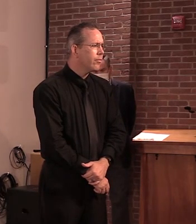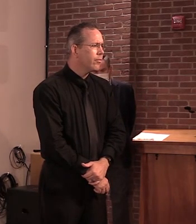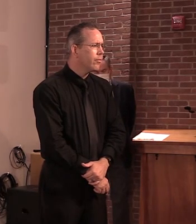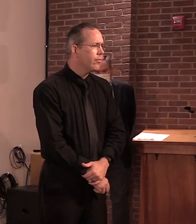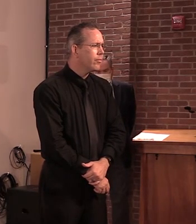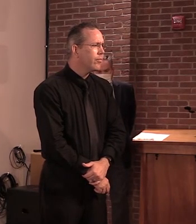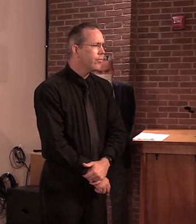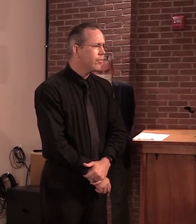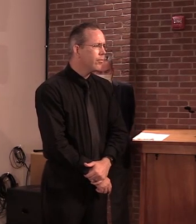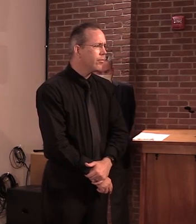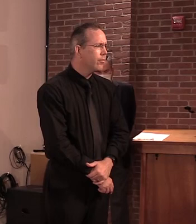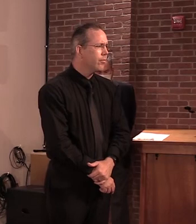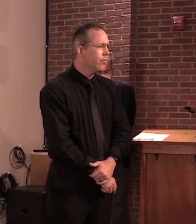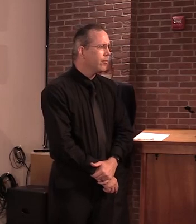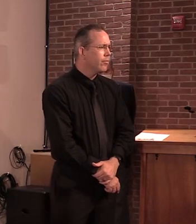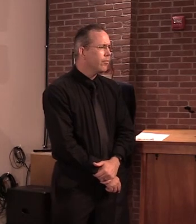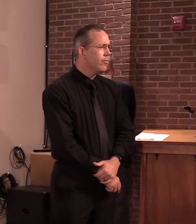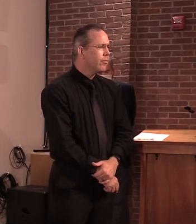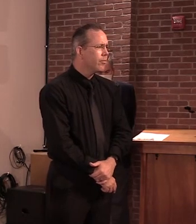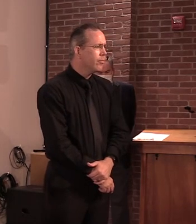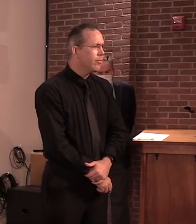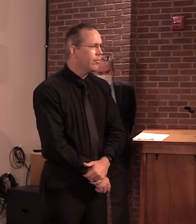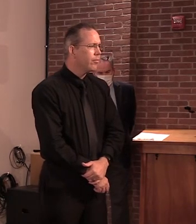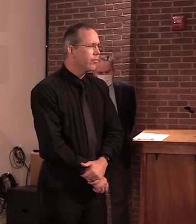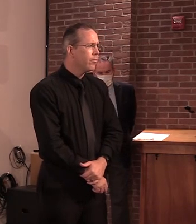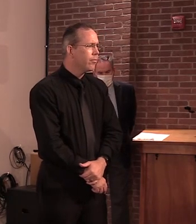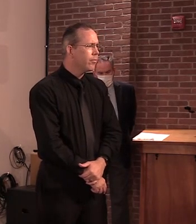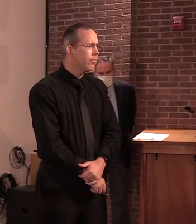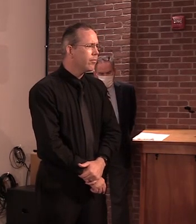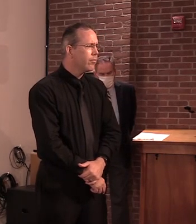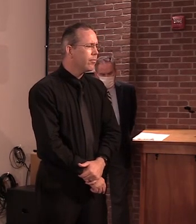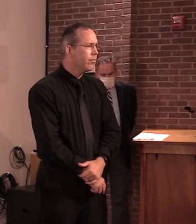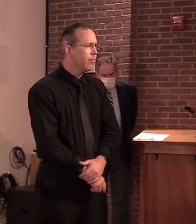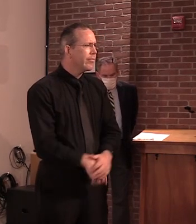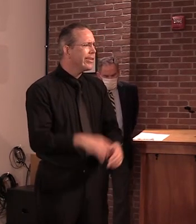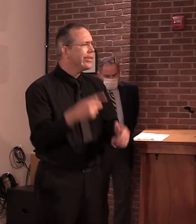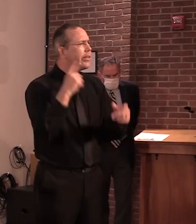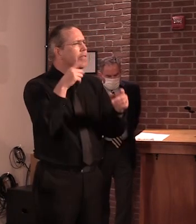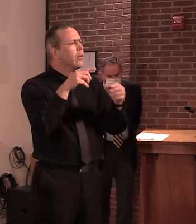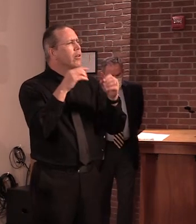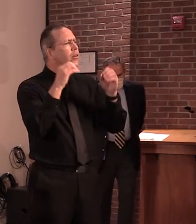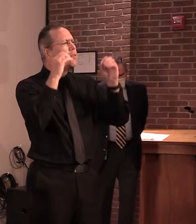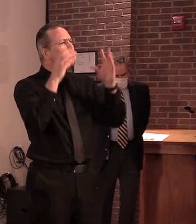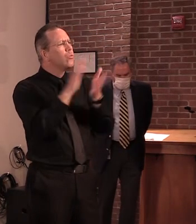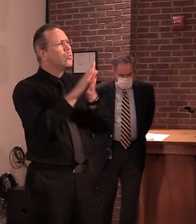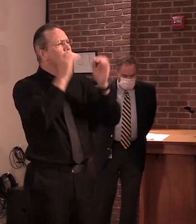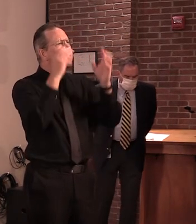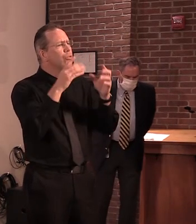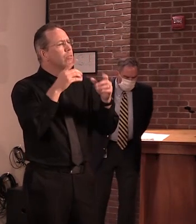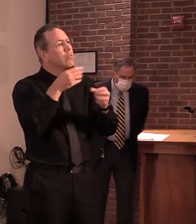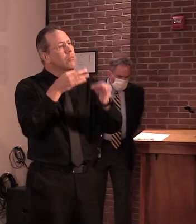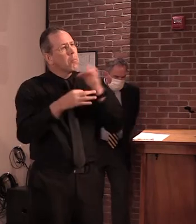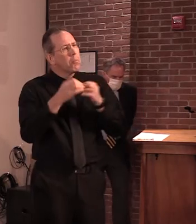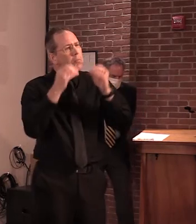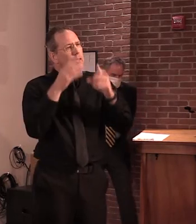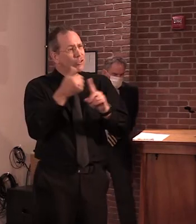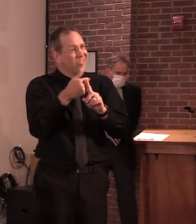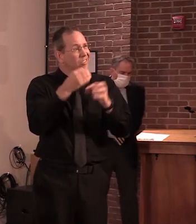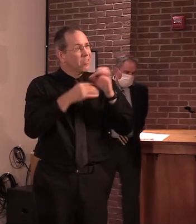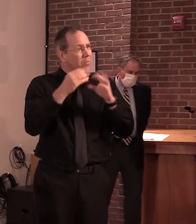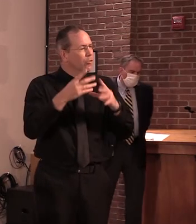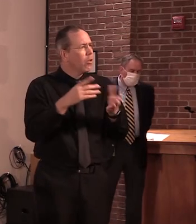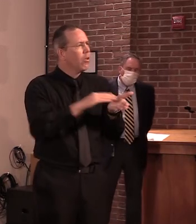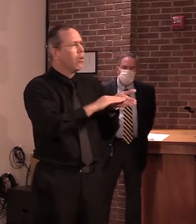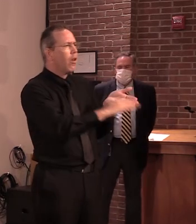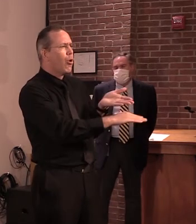reopen schools, and have said that schools may have to close at a moment's notice, I'm wondering what's